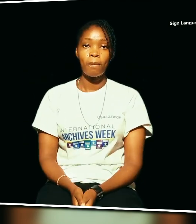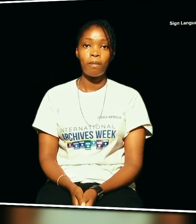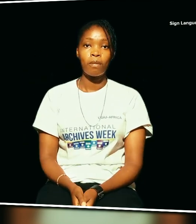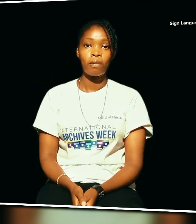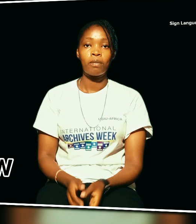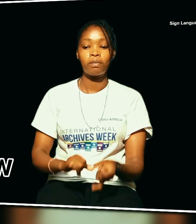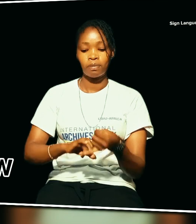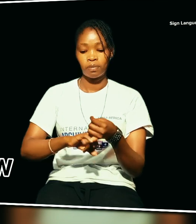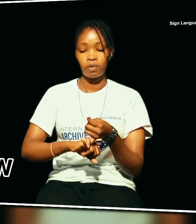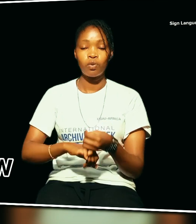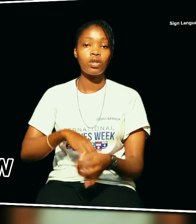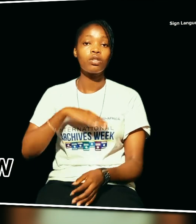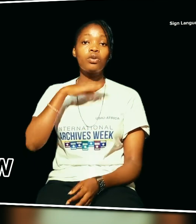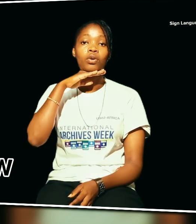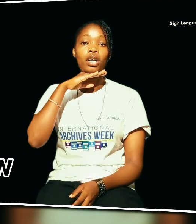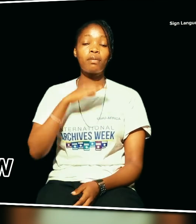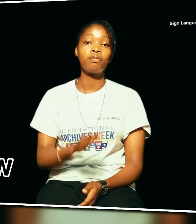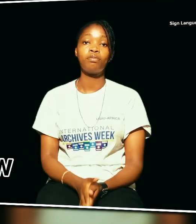Widower.